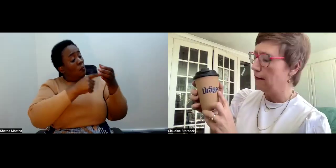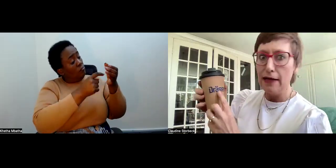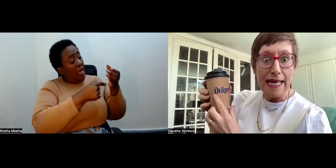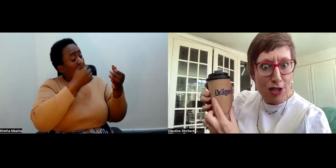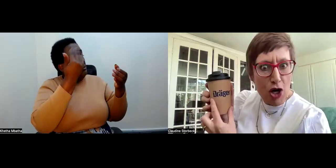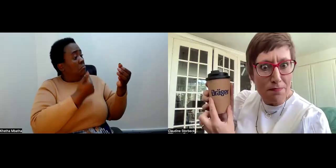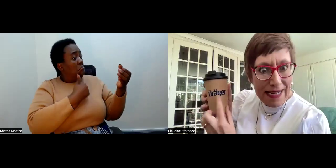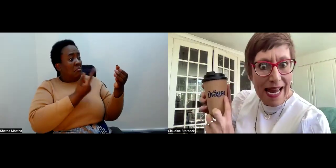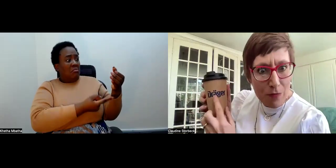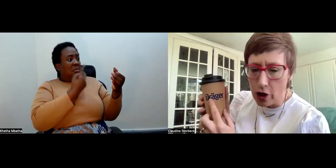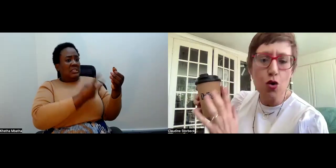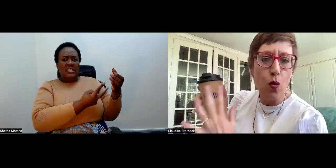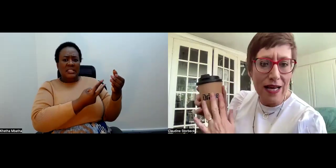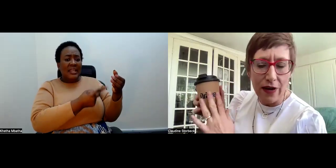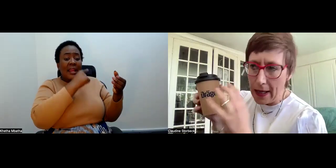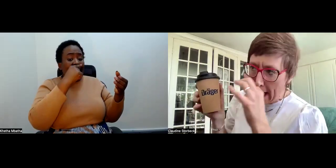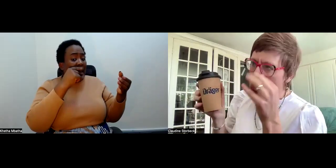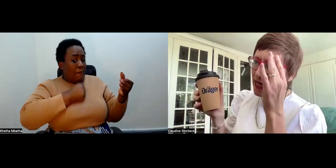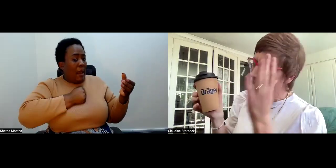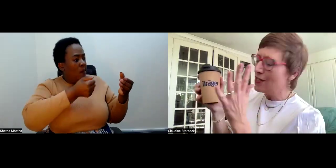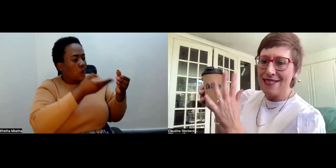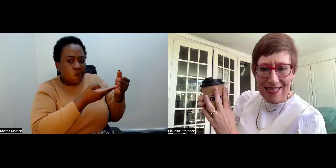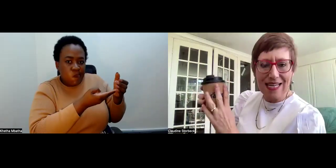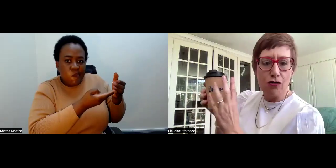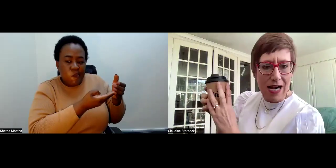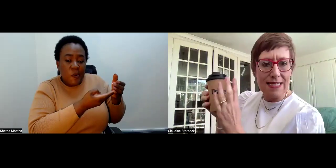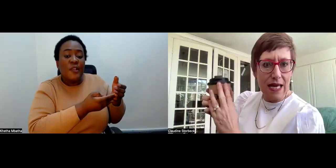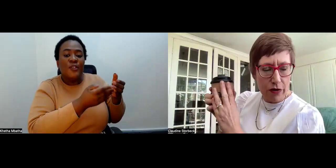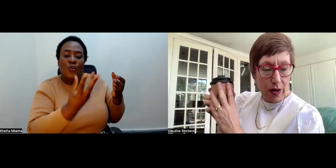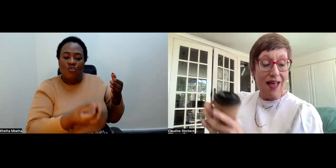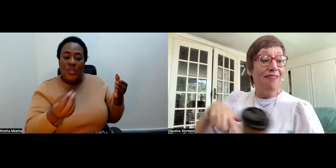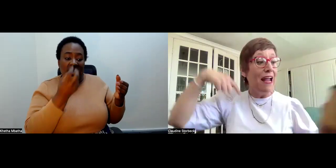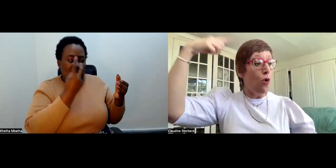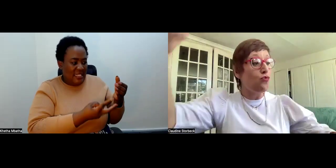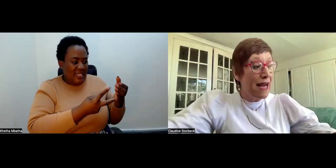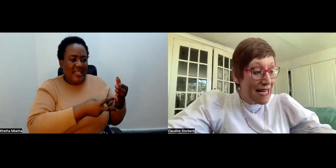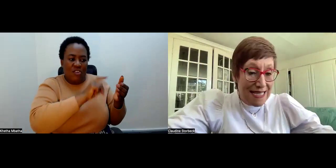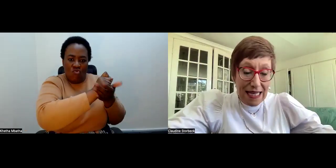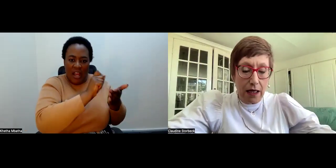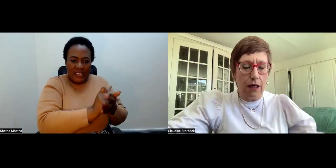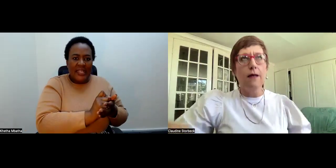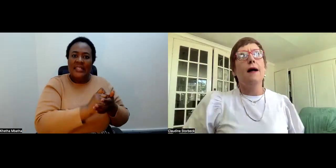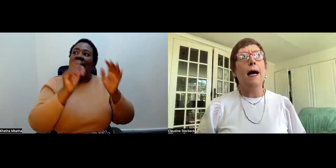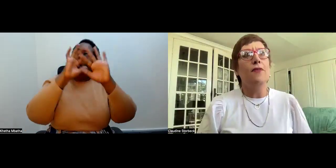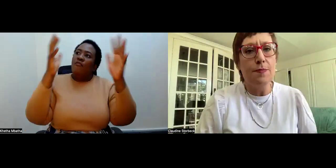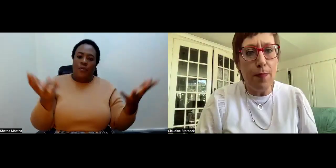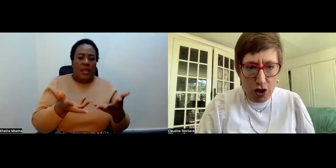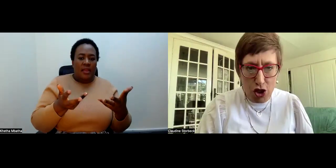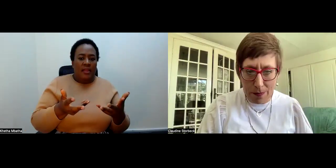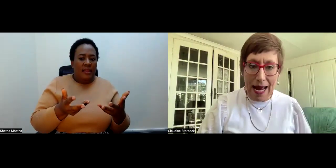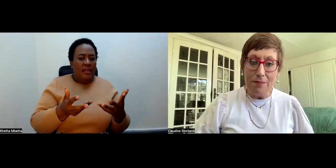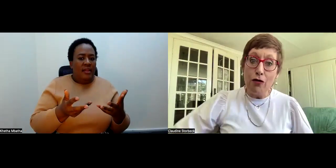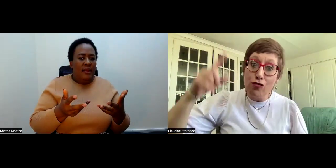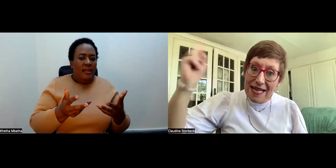notice. It's got my name on it or whatever. So kids are seeing writing everywhere. They're already seeing the